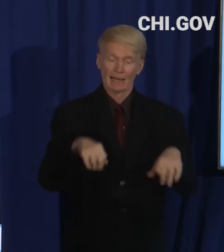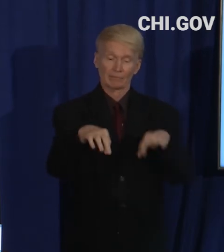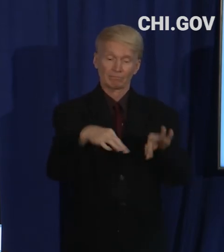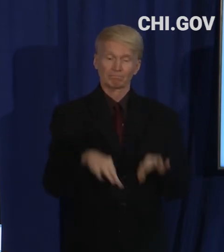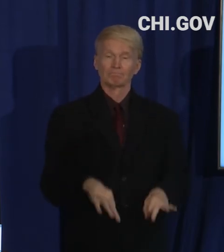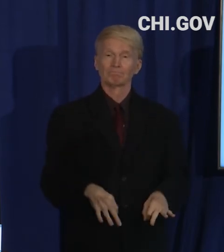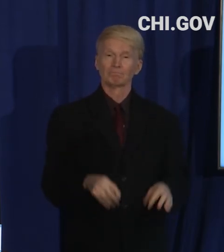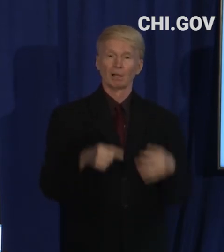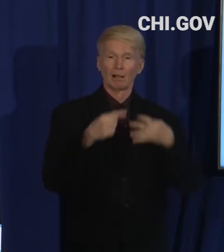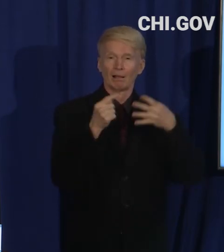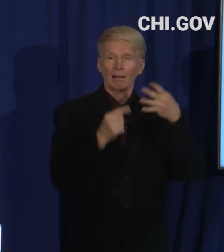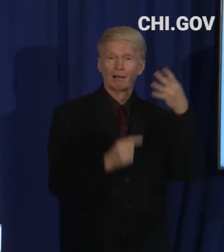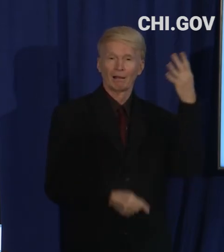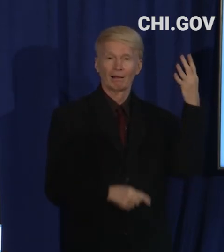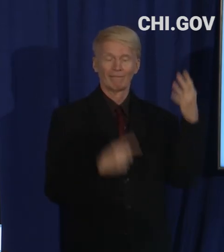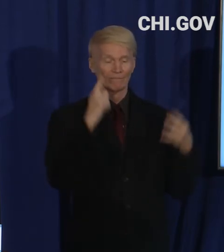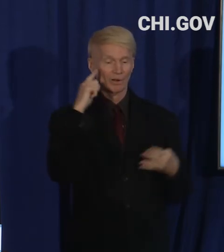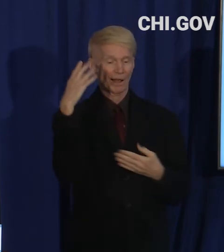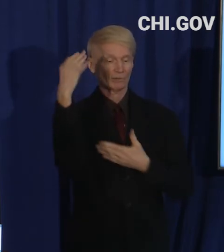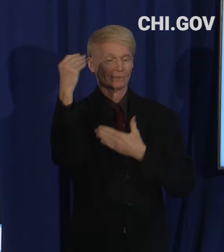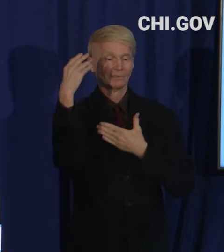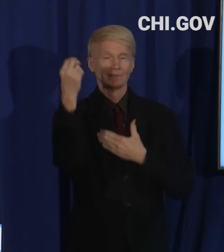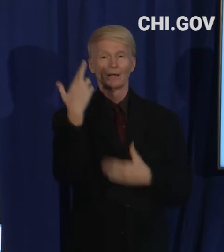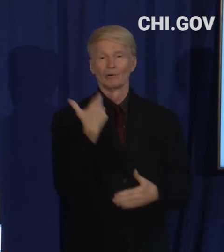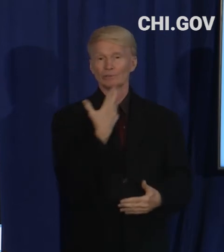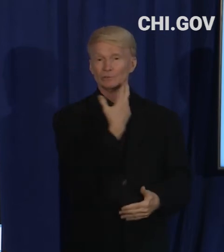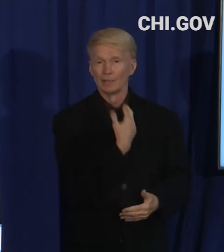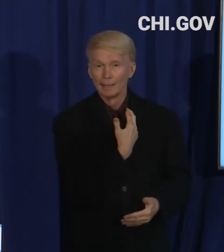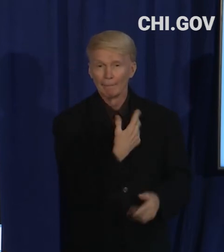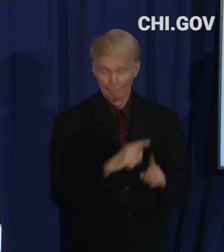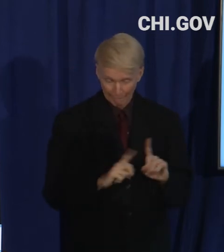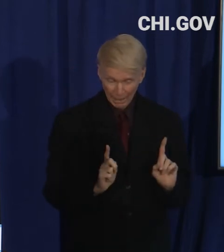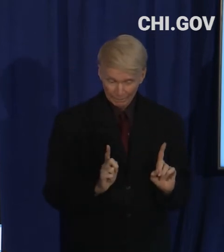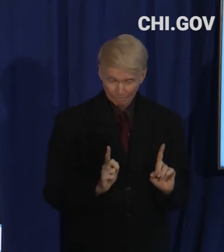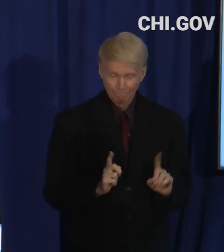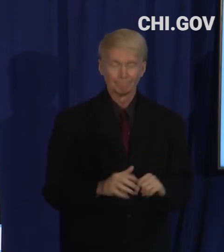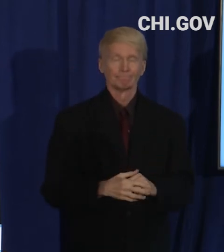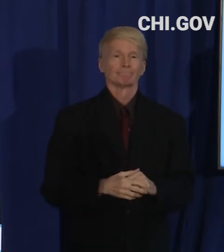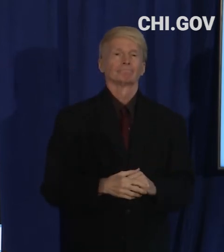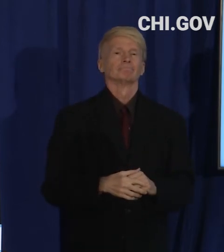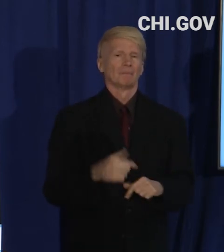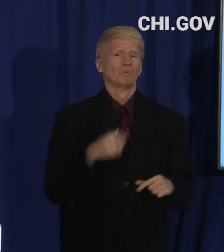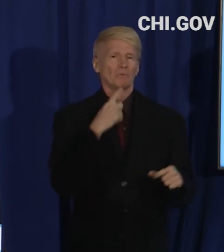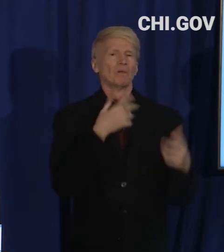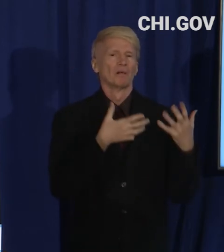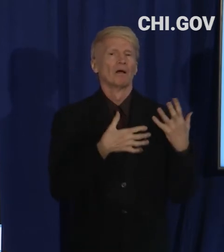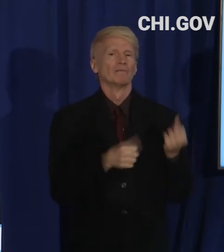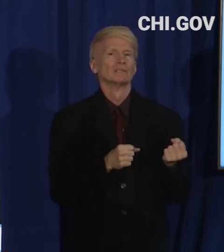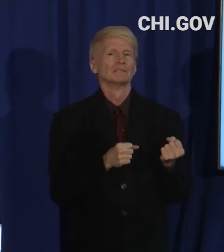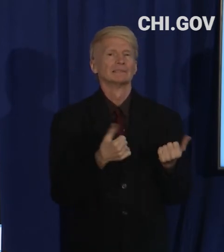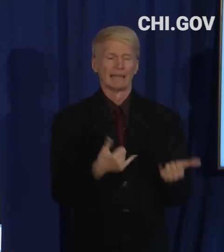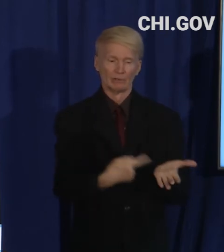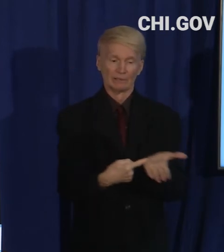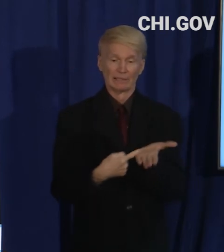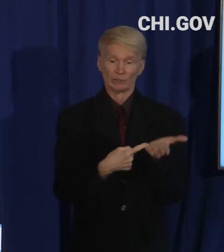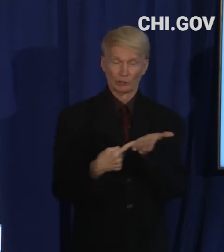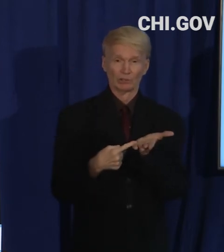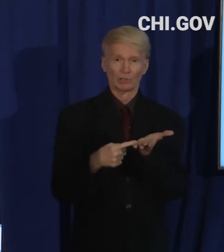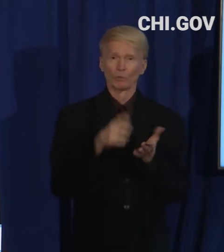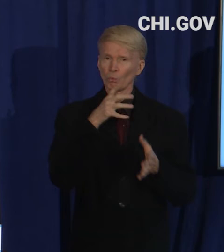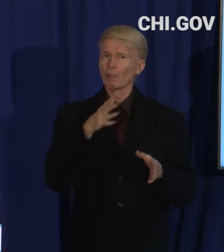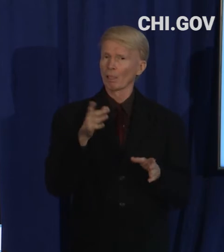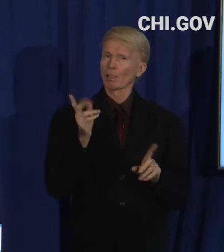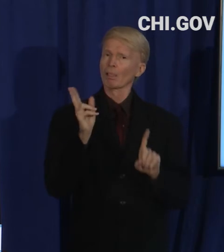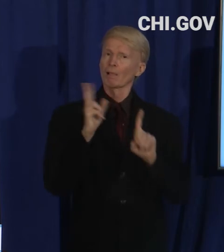dining requirements are. But I have every confidence that the structures that are being put up are COVID